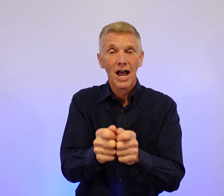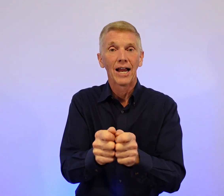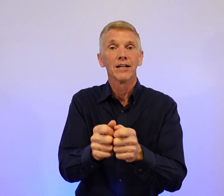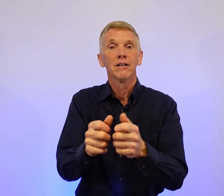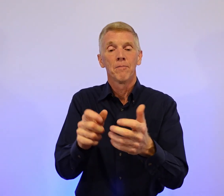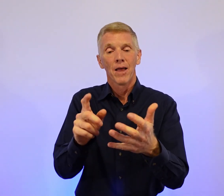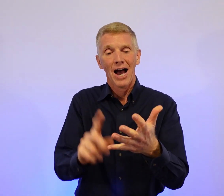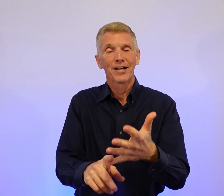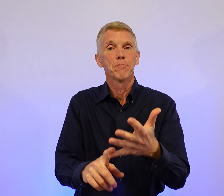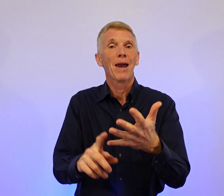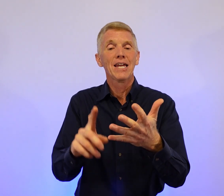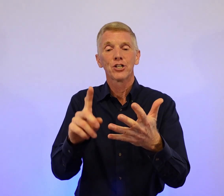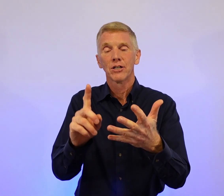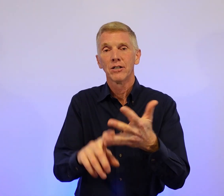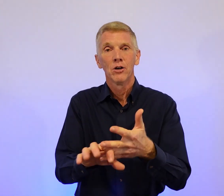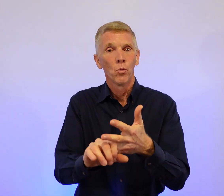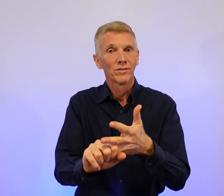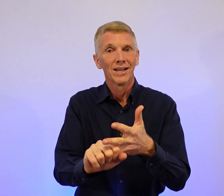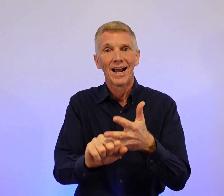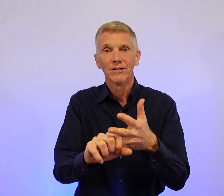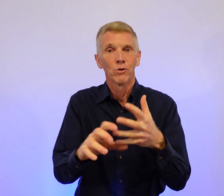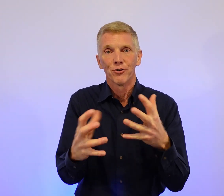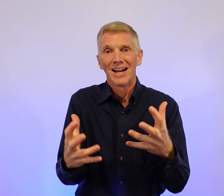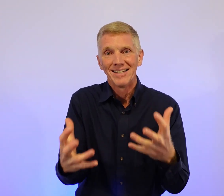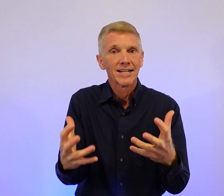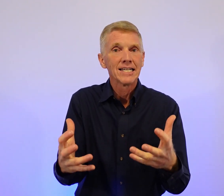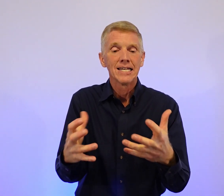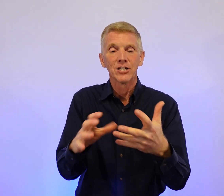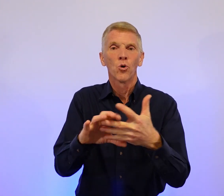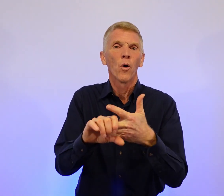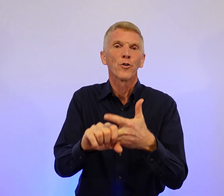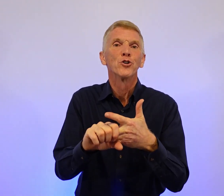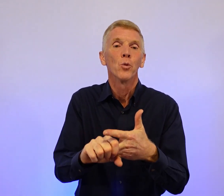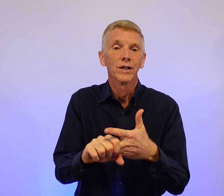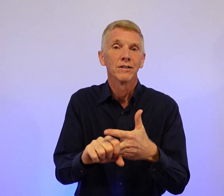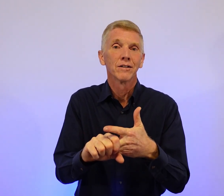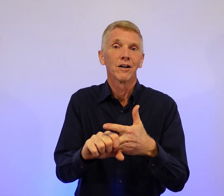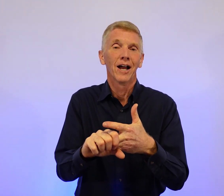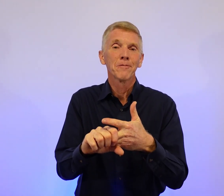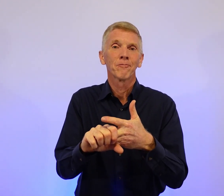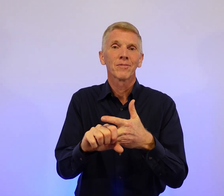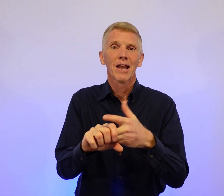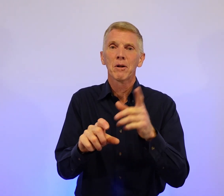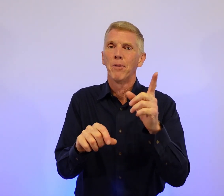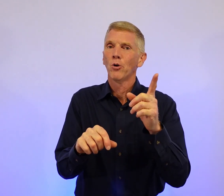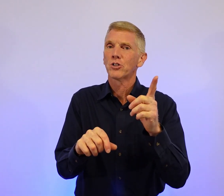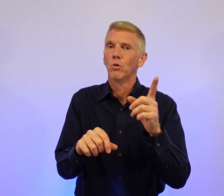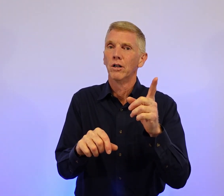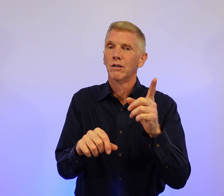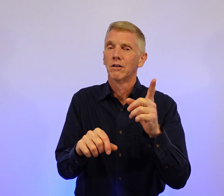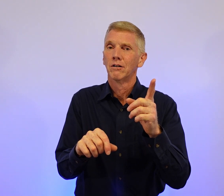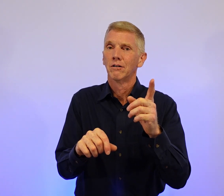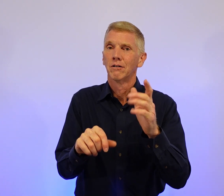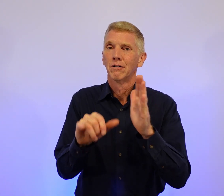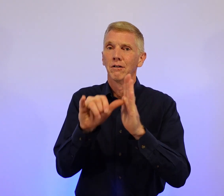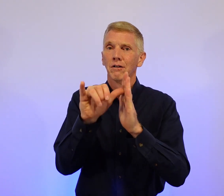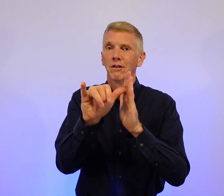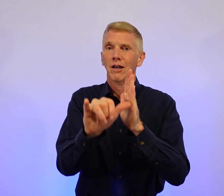sign occupation, what their identity is, what they're doing. All right? How about a bonus one? How